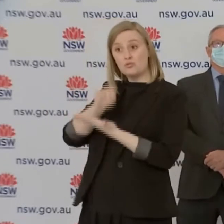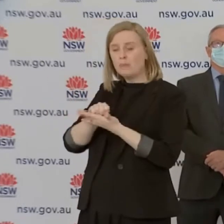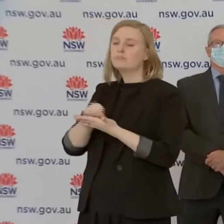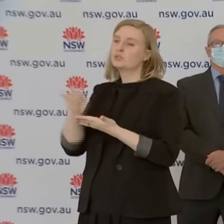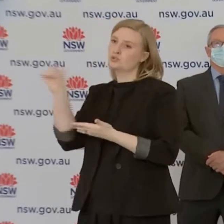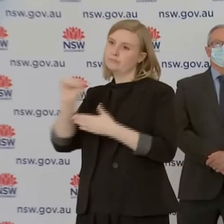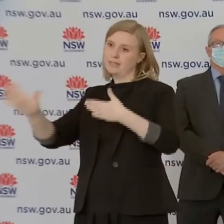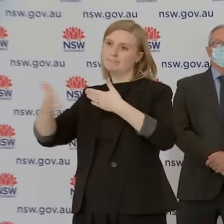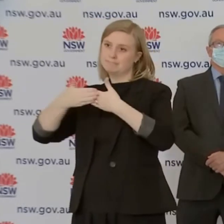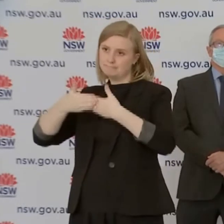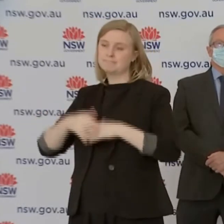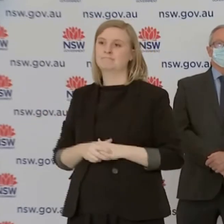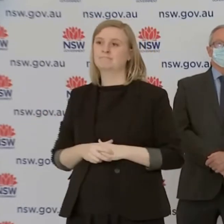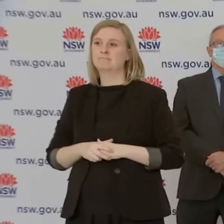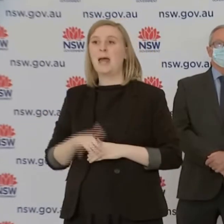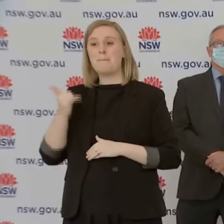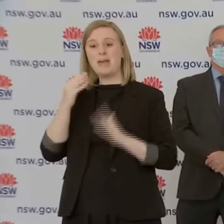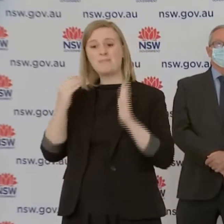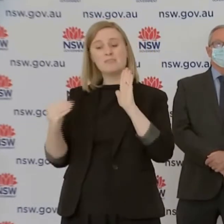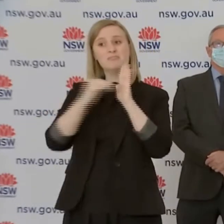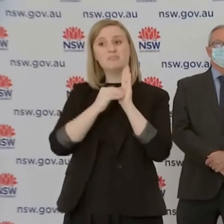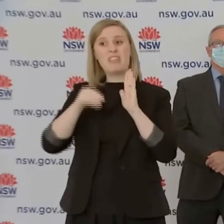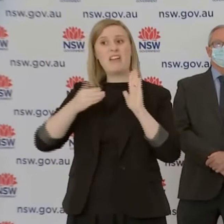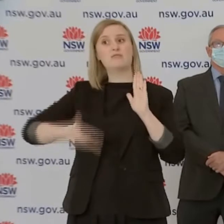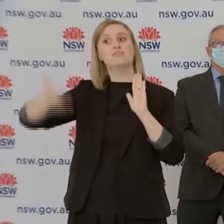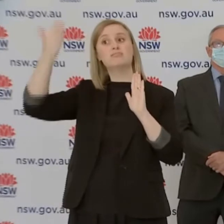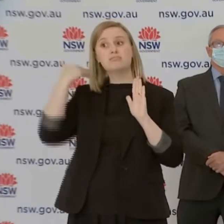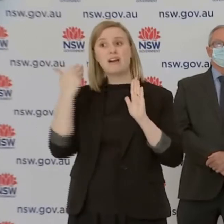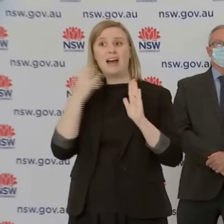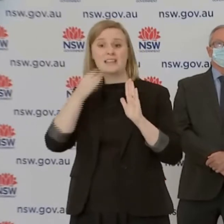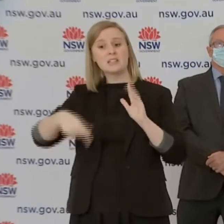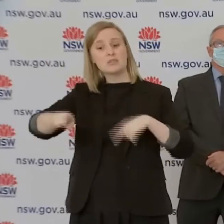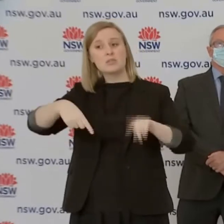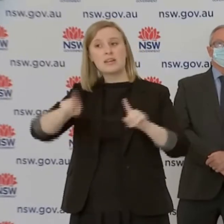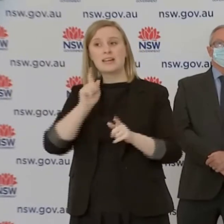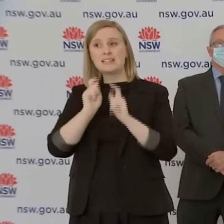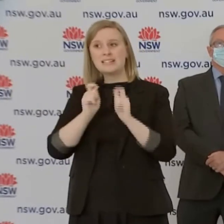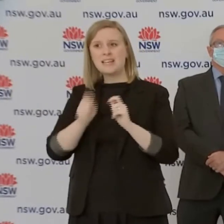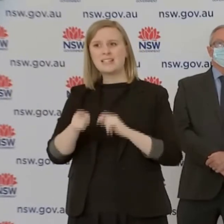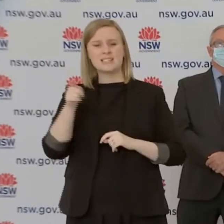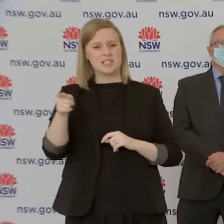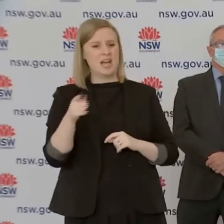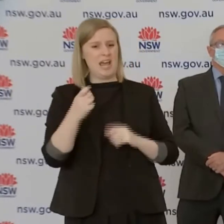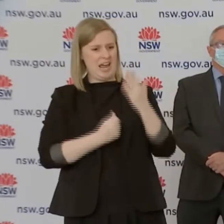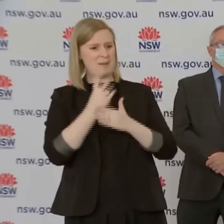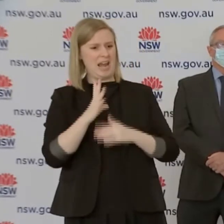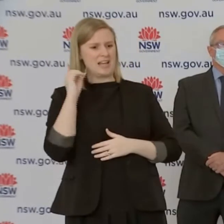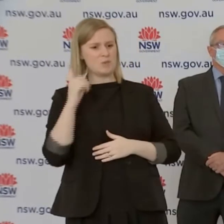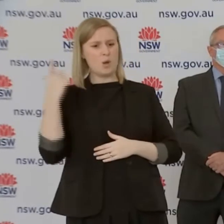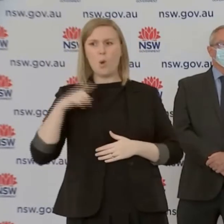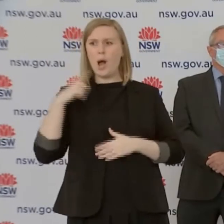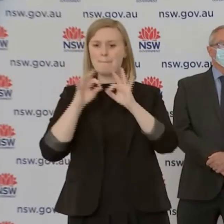people are asked to come forward and get tested, well then so be it. Last week. Why is Bunnings open? It's not open in Queensland. Next question. Why is